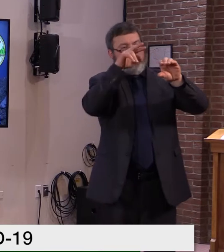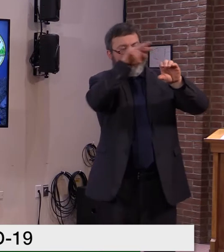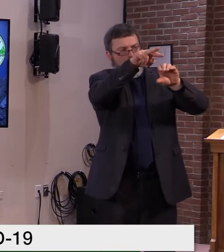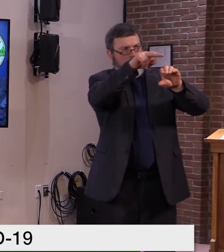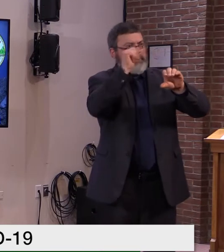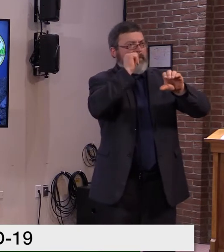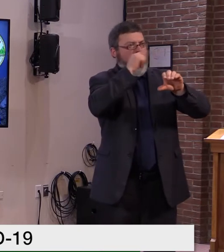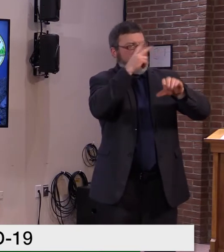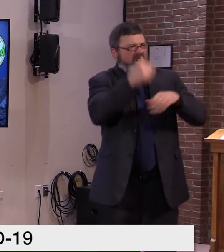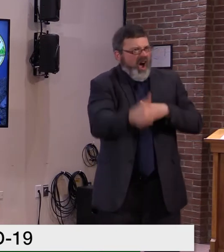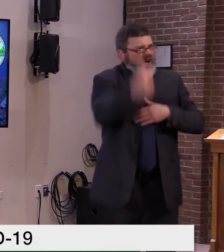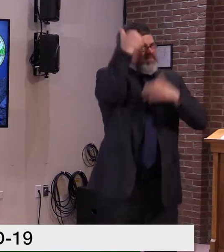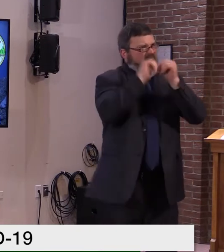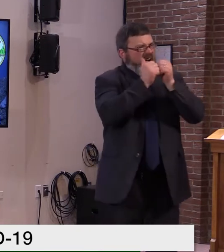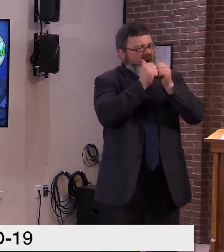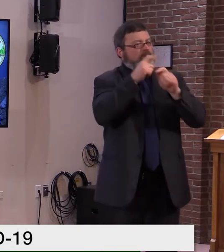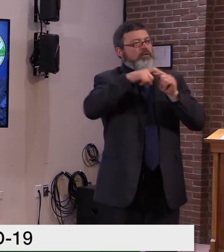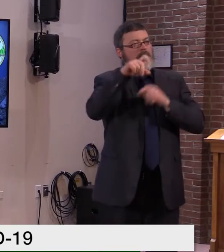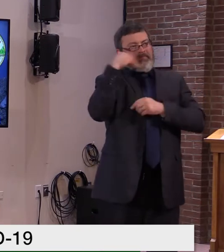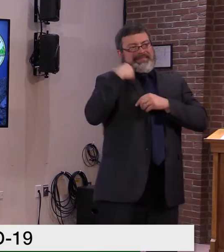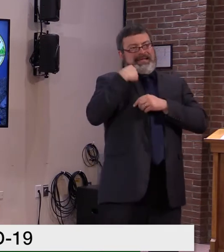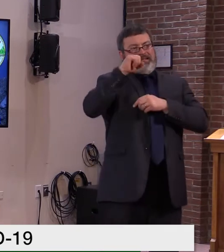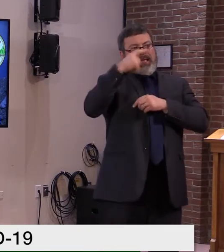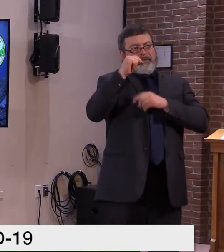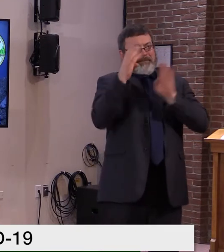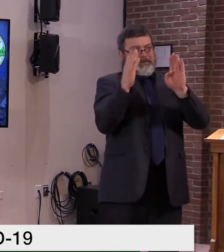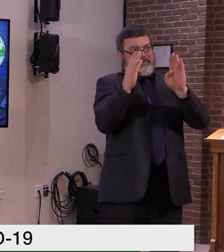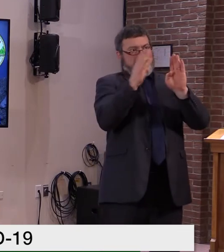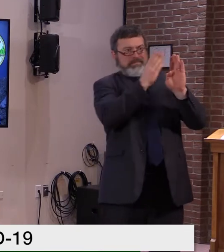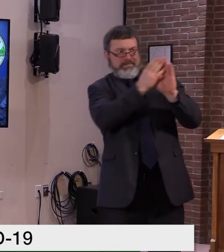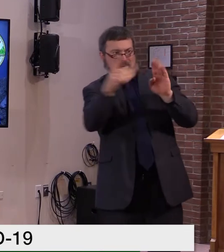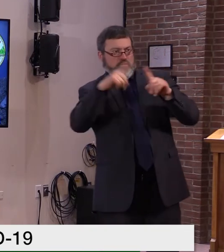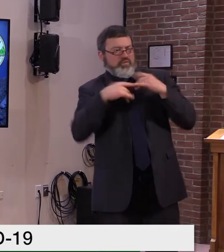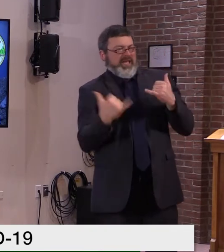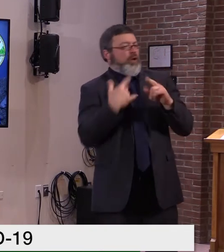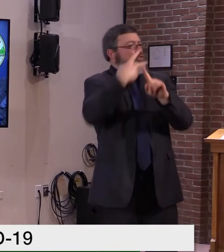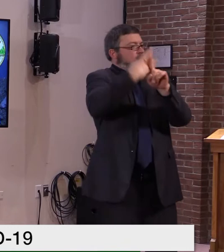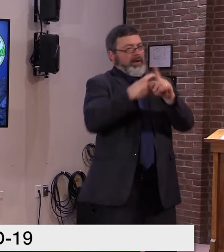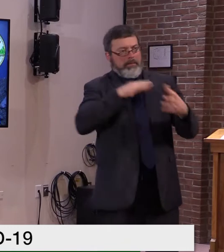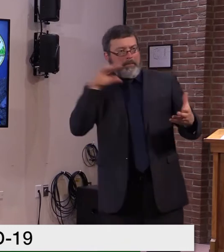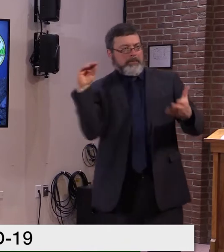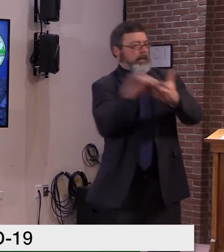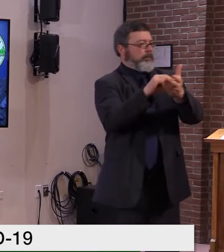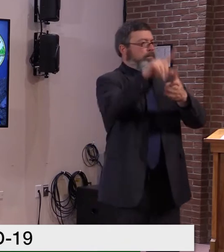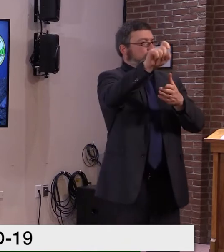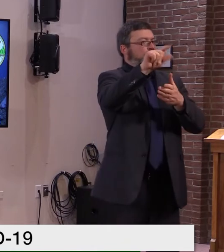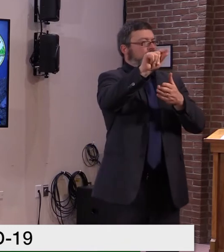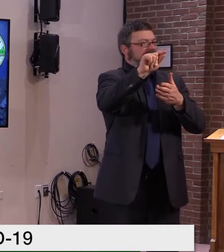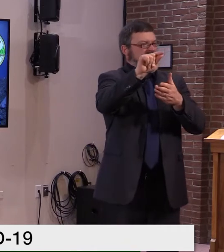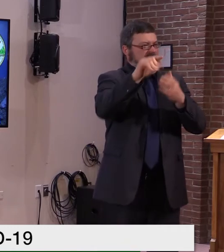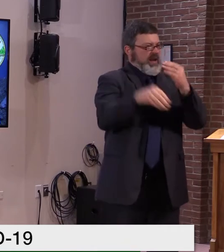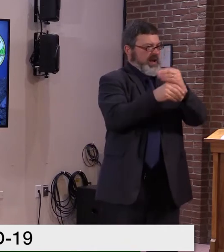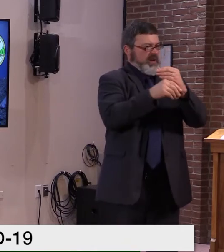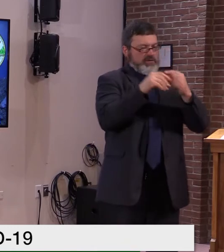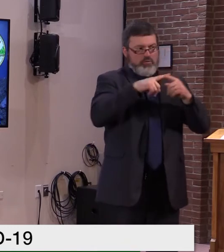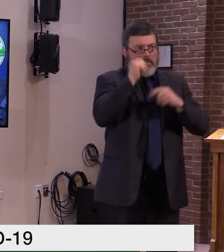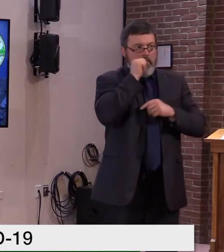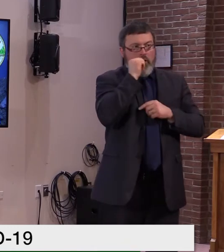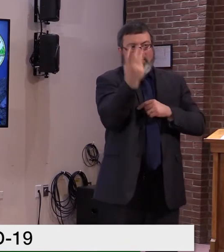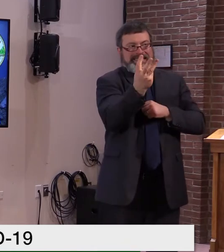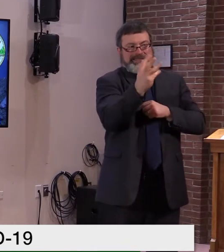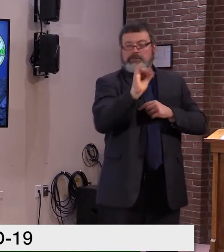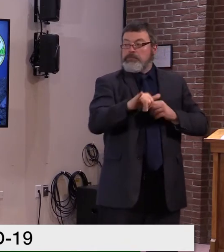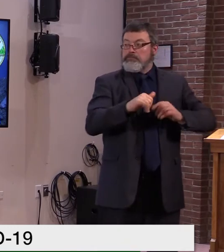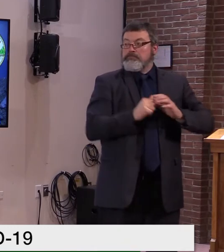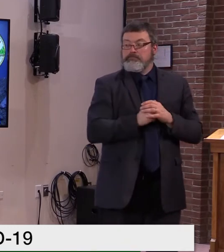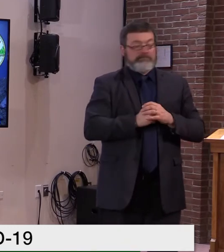conferences, contact tracing is a critical tool to mitigating and containing the spread of COVID-19. We